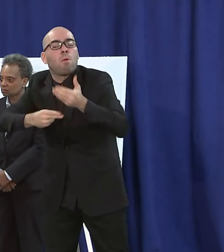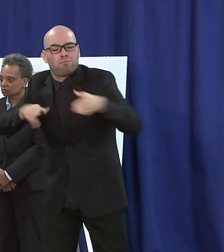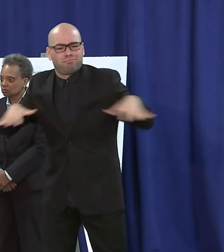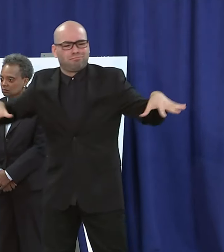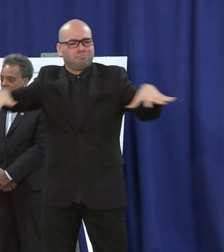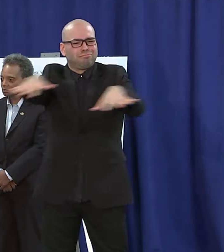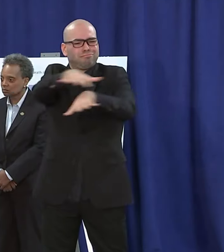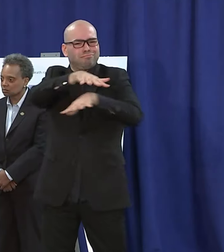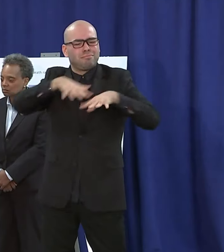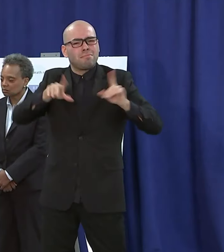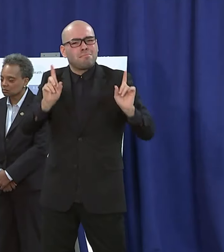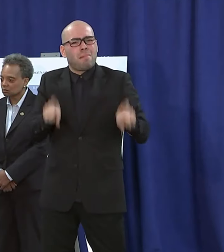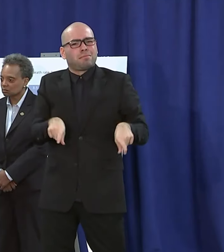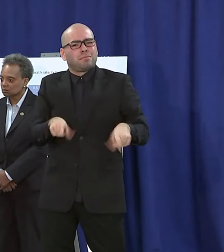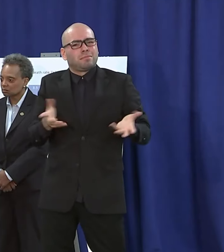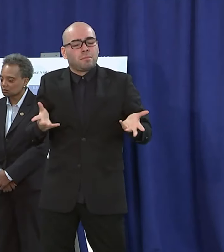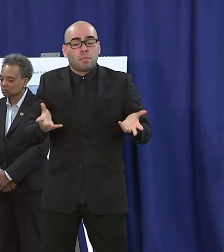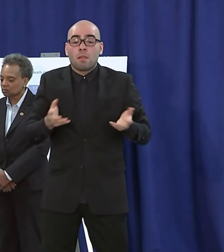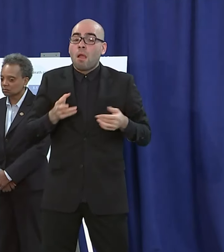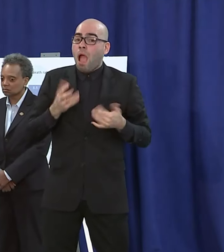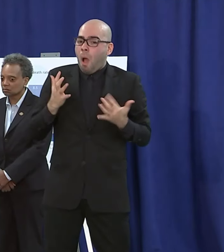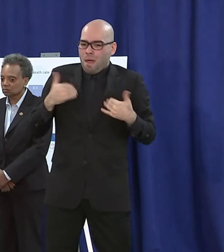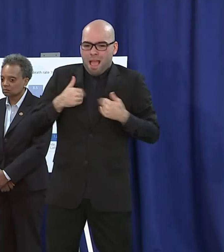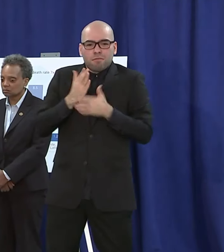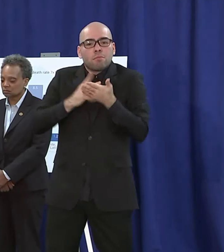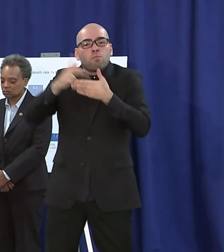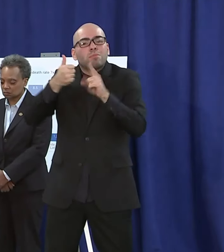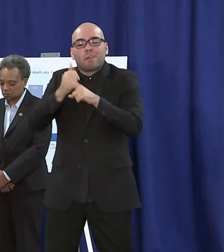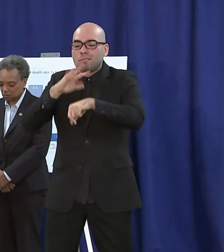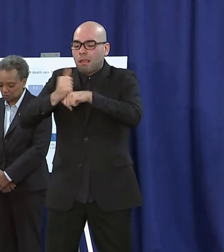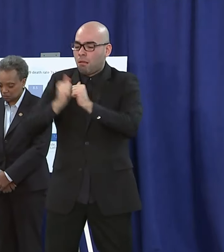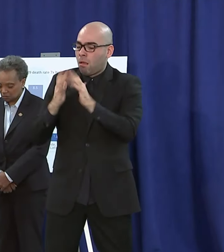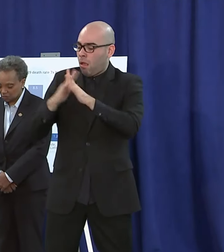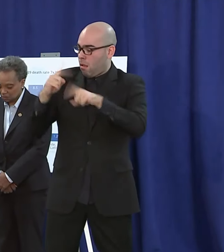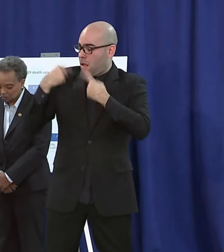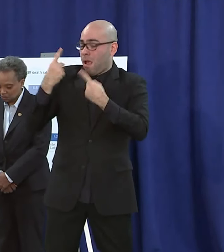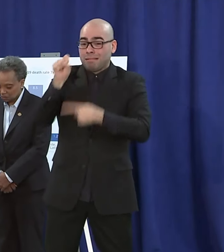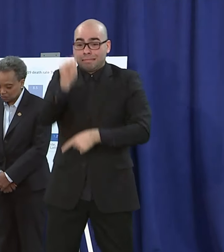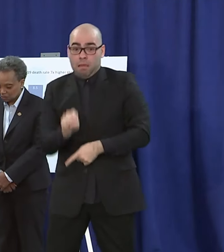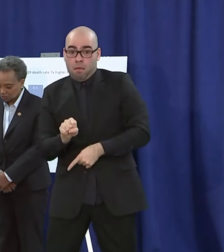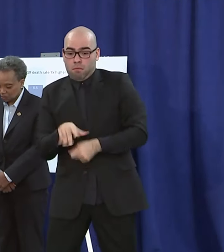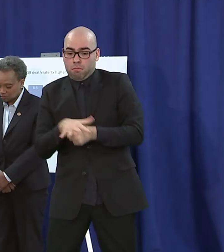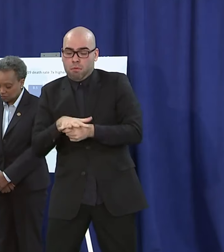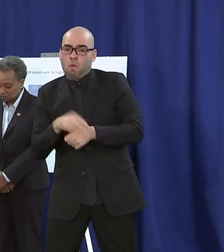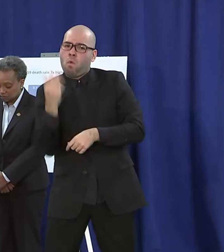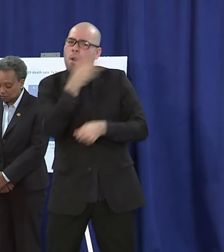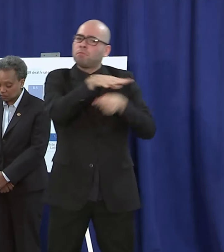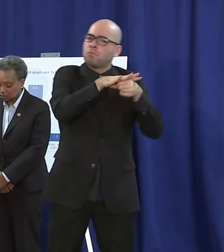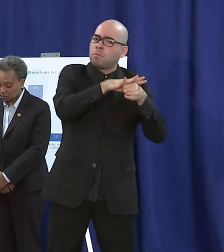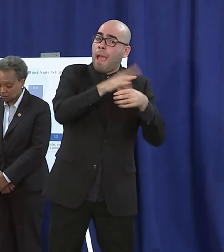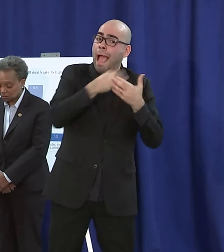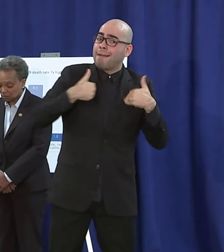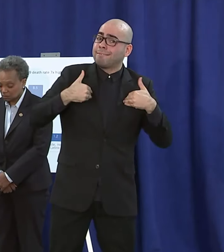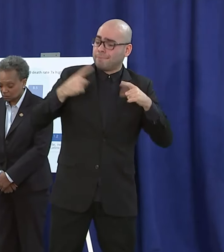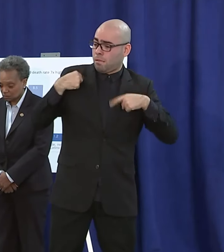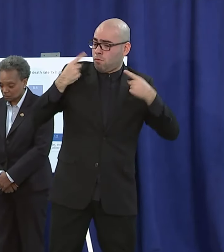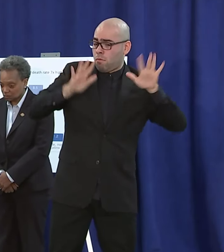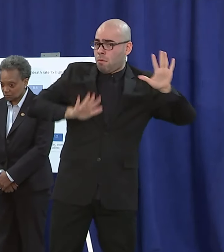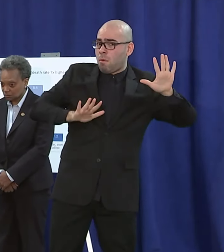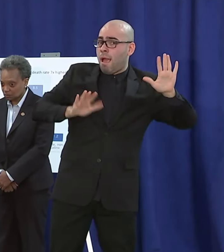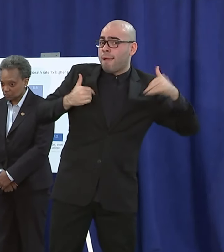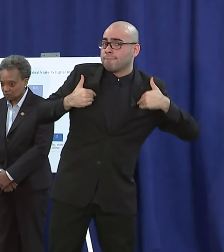leveraging the existing efforts that are happening on the South and West Side, but that we think about how we mobilize our community warriors